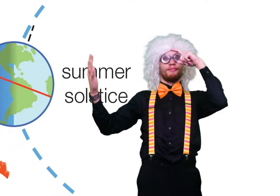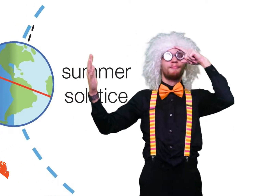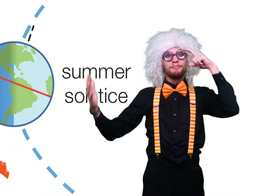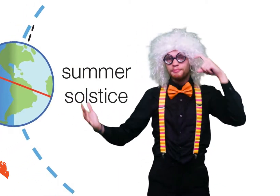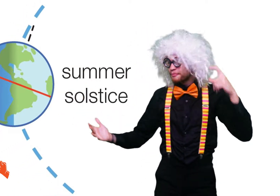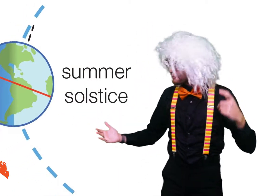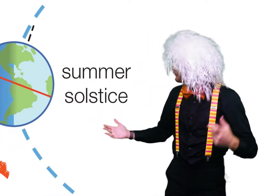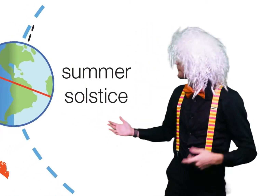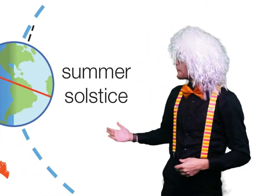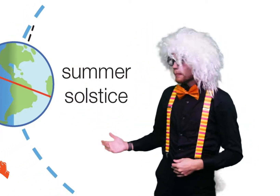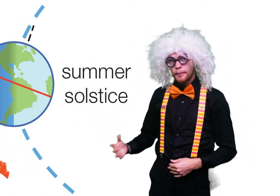summer.